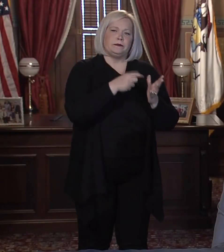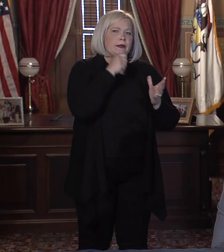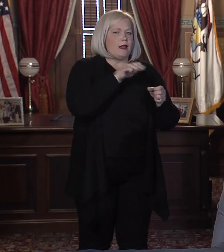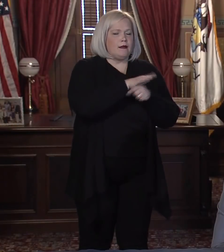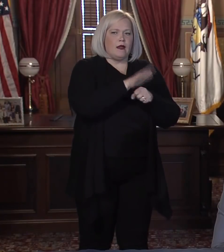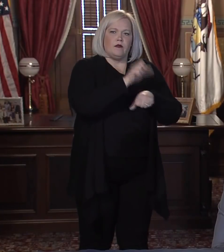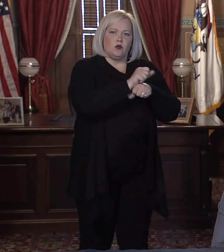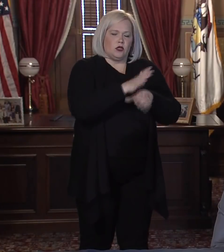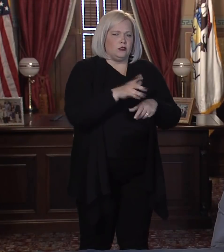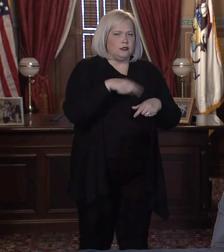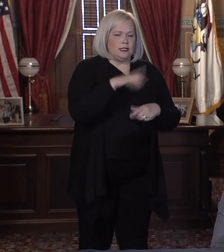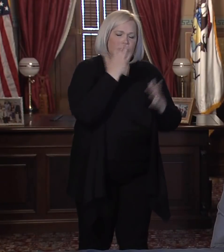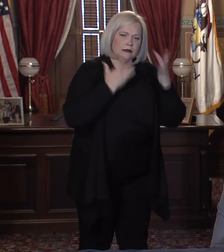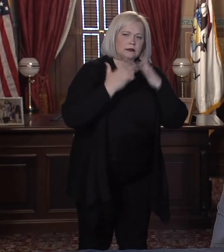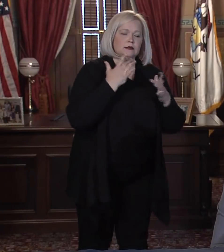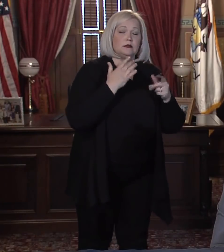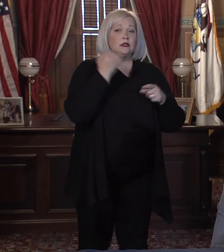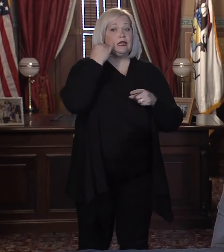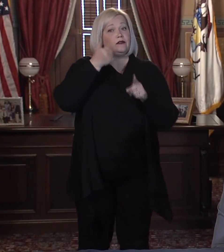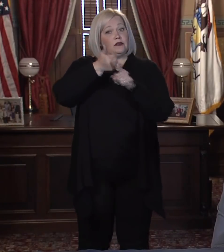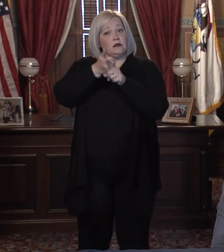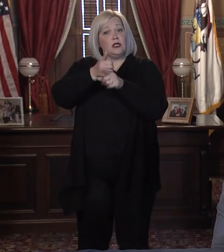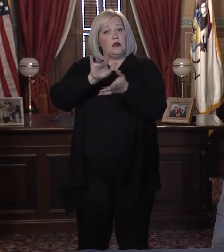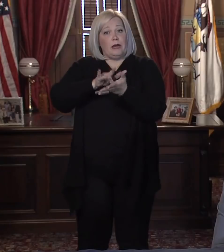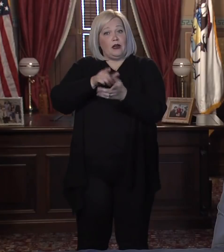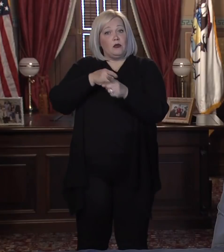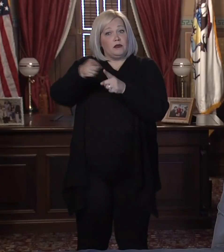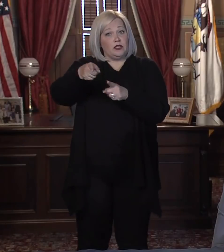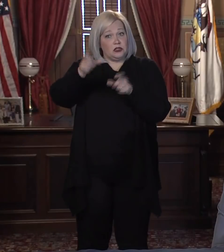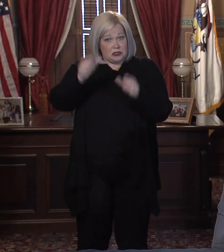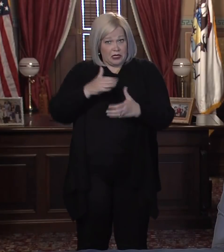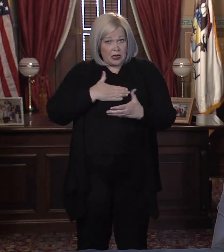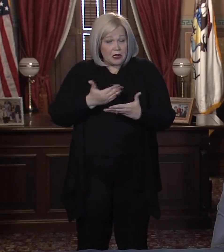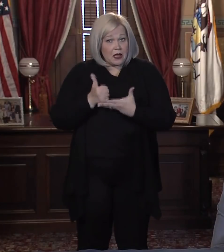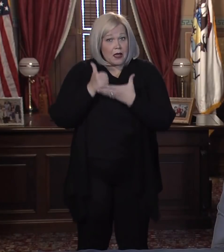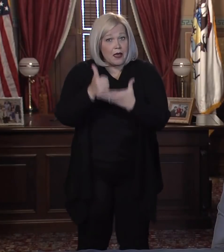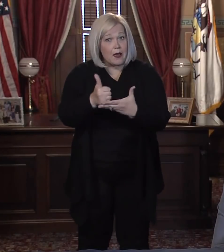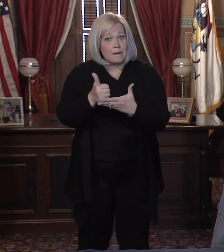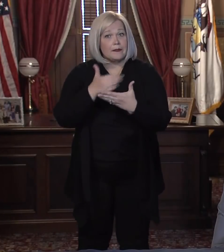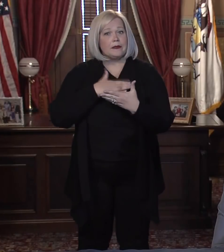cases. If you are a medical professional who can help, please go to our website,